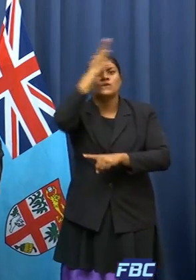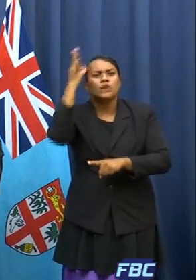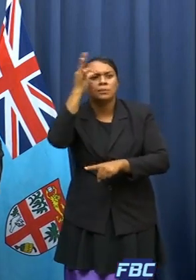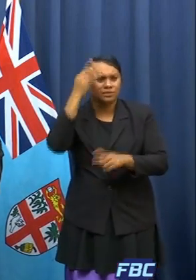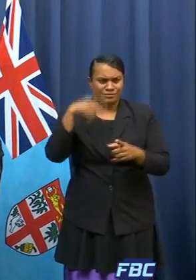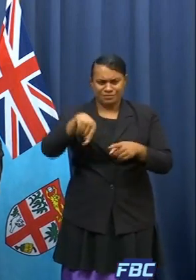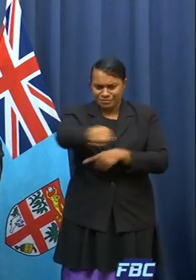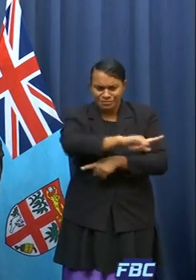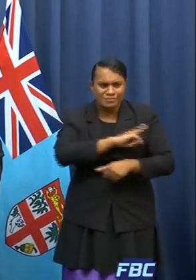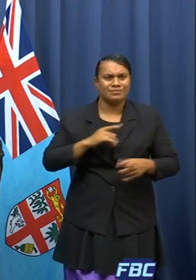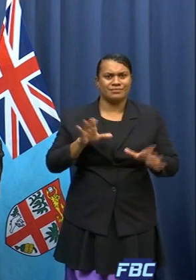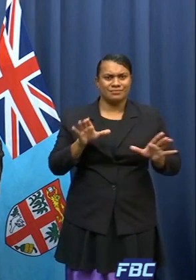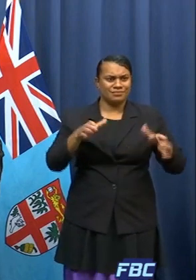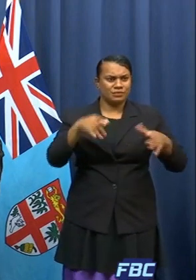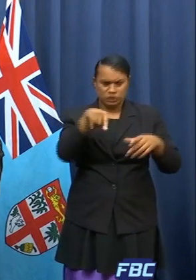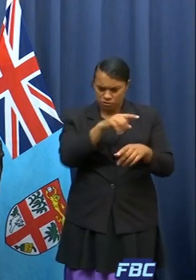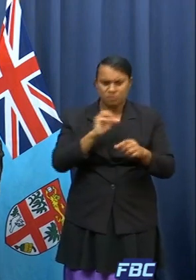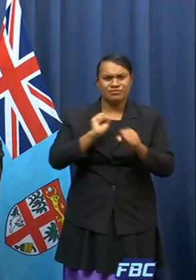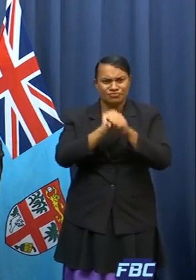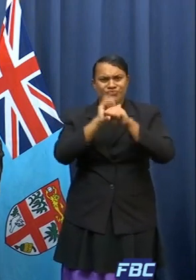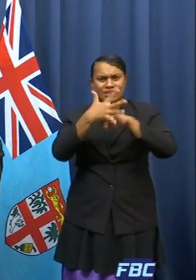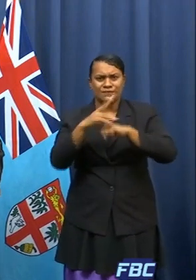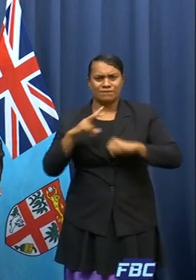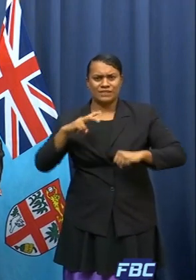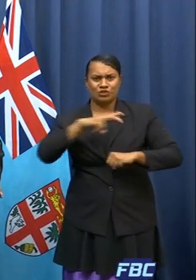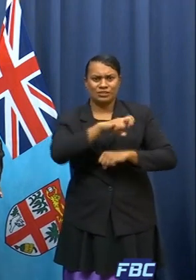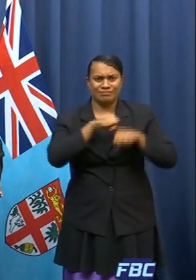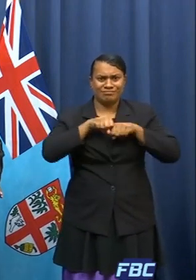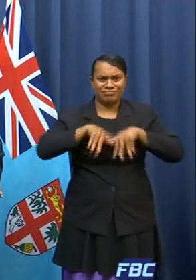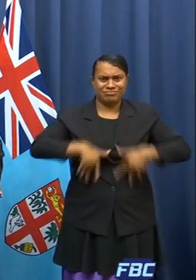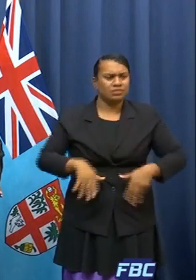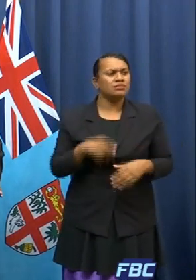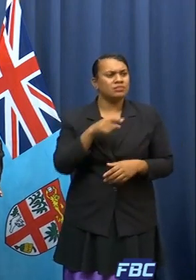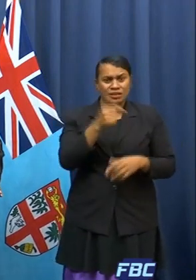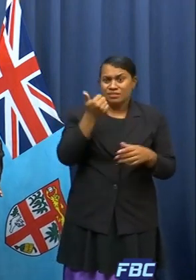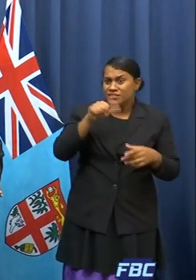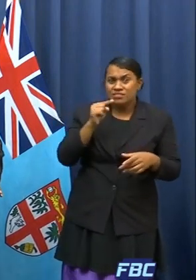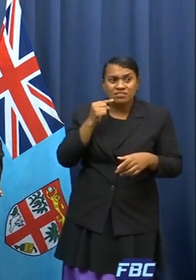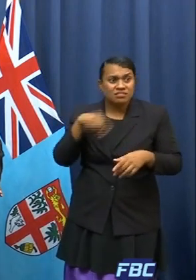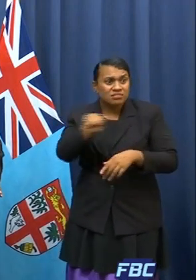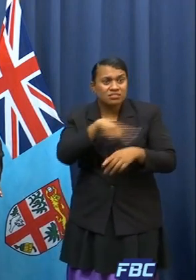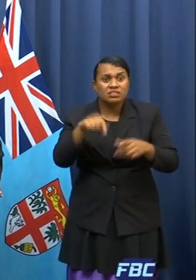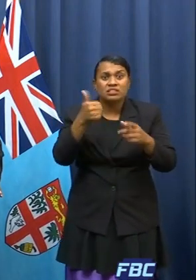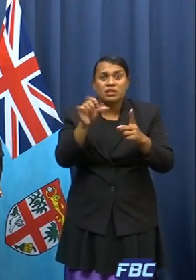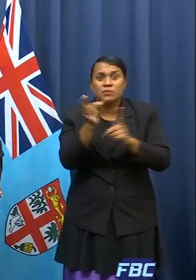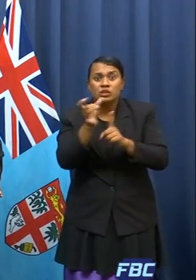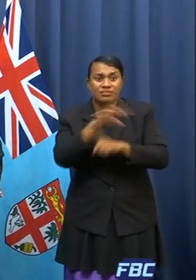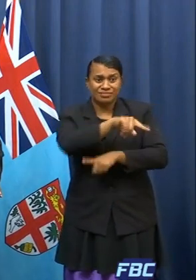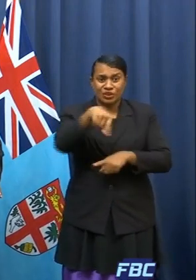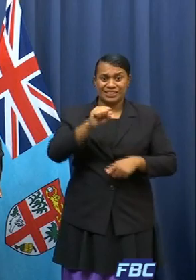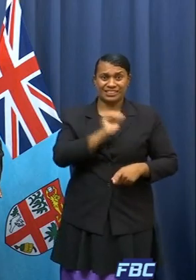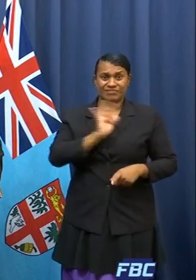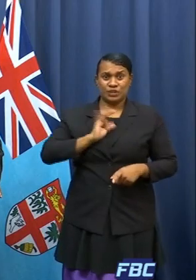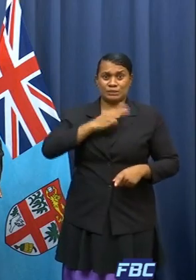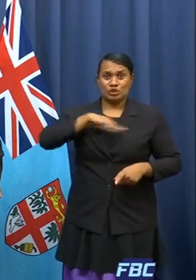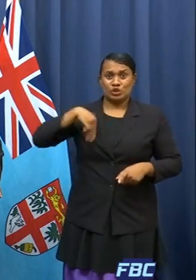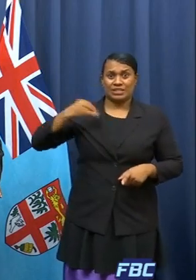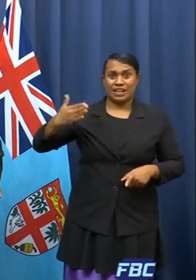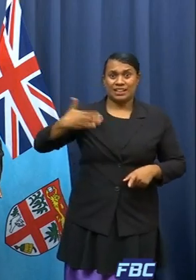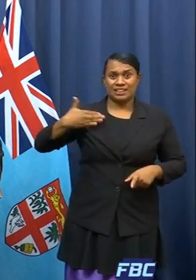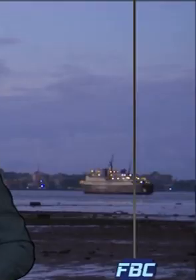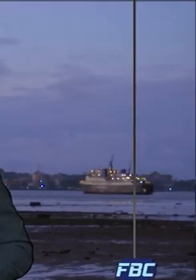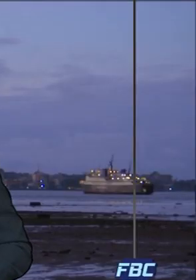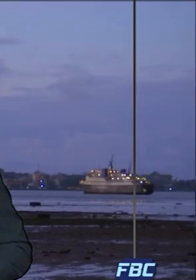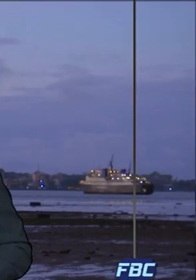important that they are focusing on the task at hand and pick up those with a low tolerance who they suspect would have